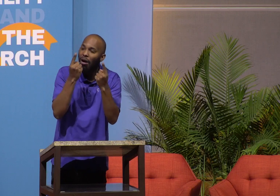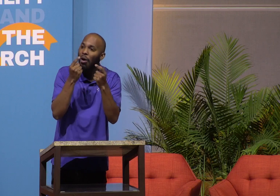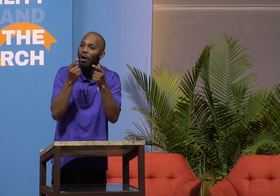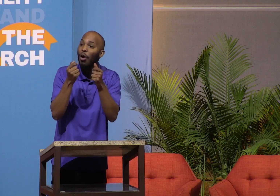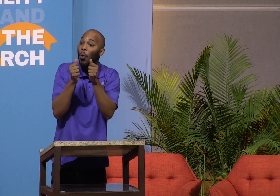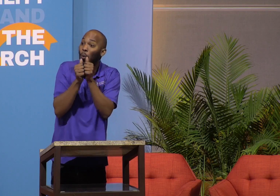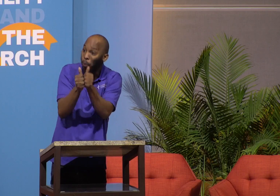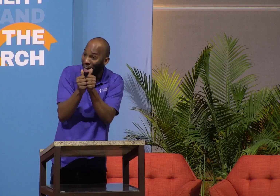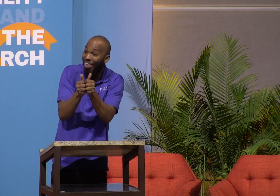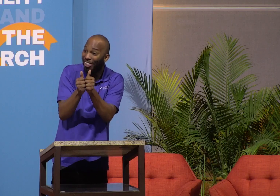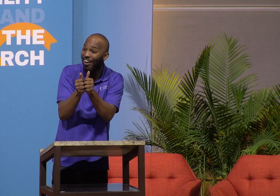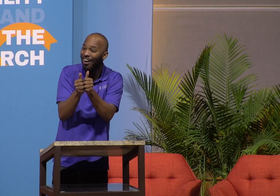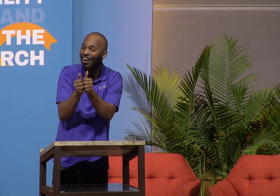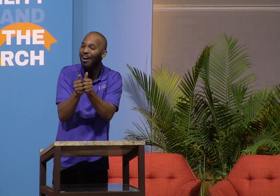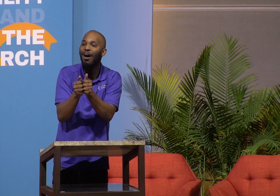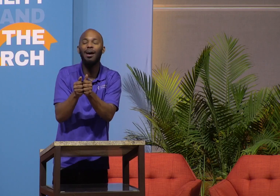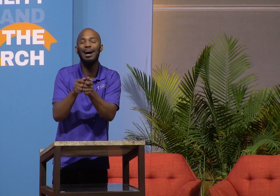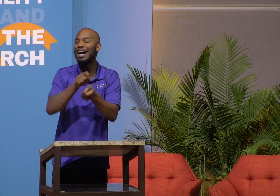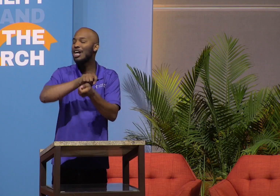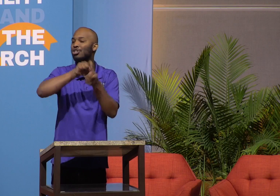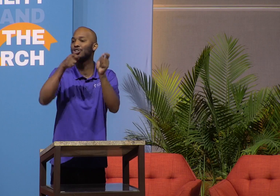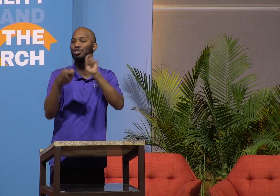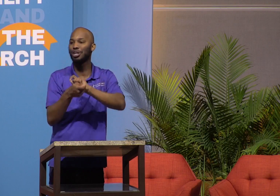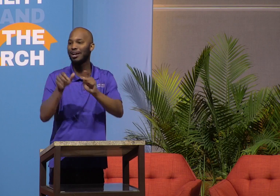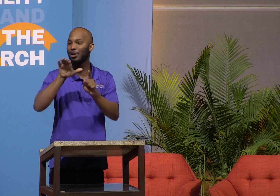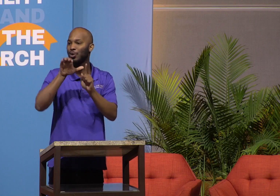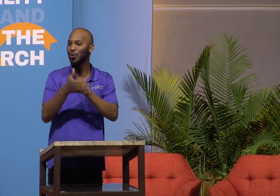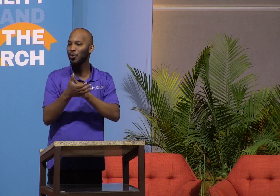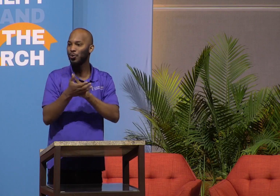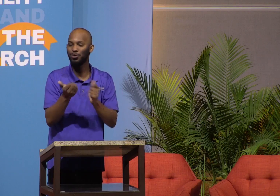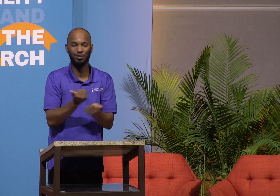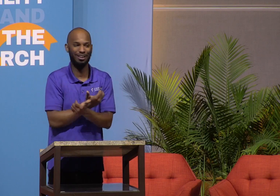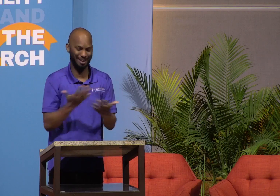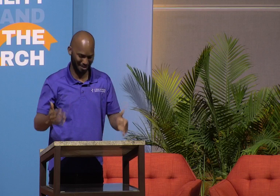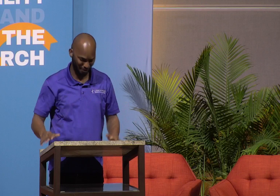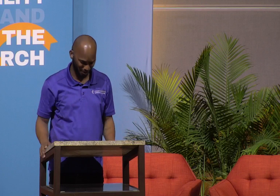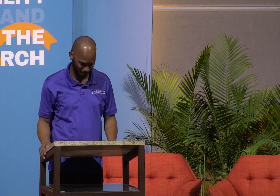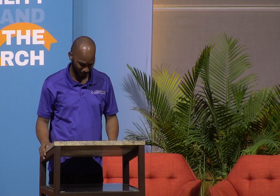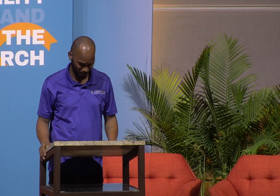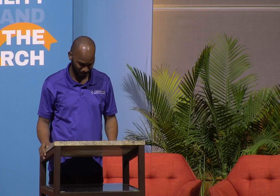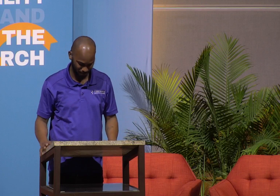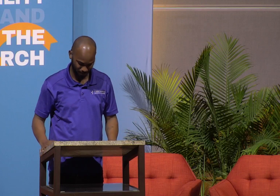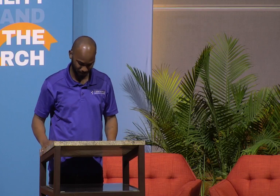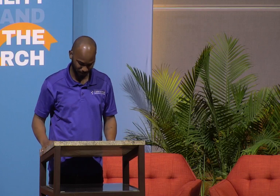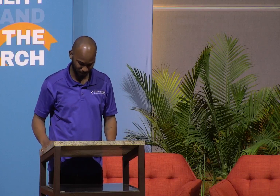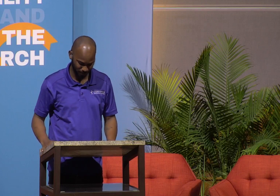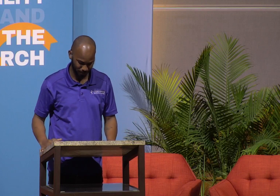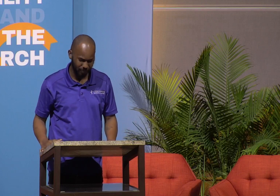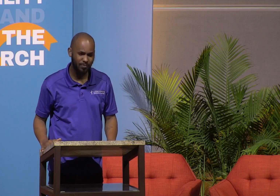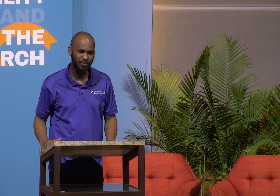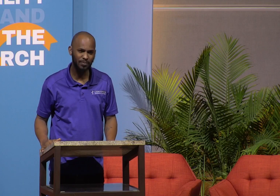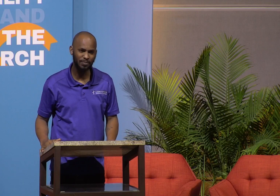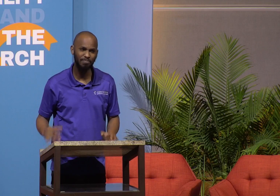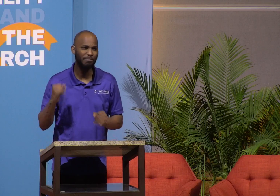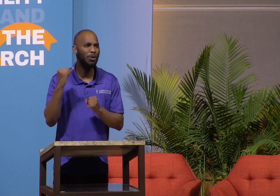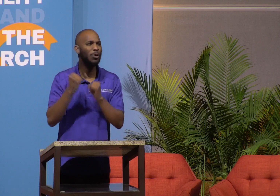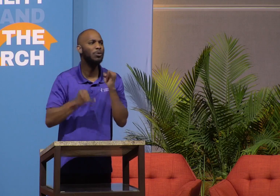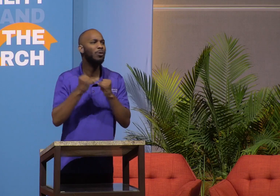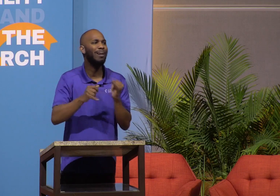involving with them. But the budget from that is not actually against the deaf budget, it's against the church budget. So they're accruing that